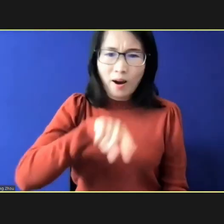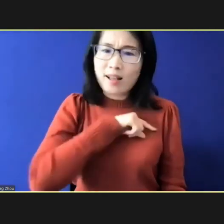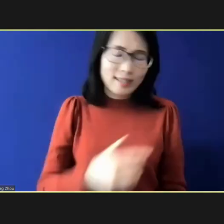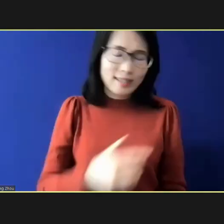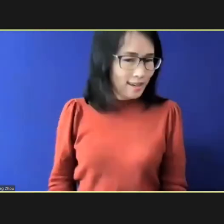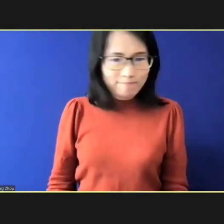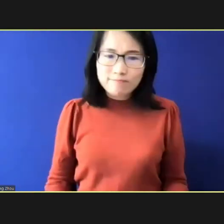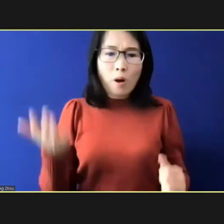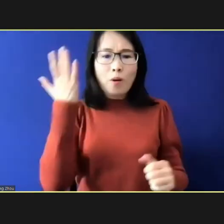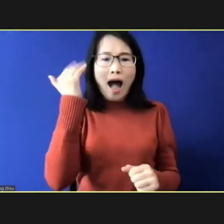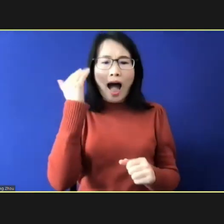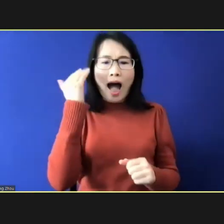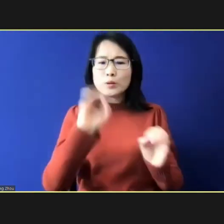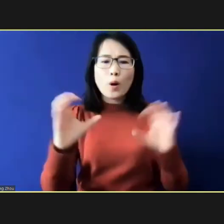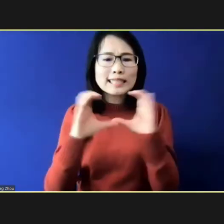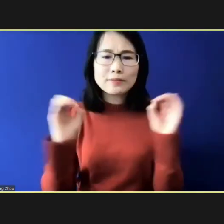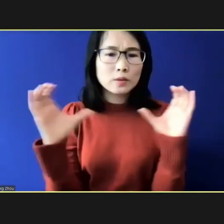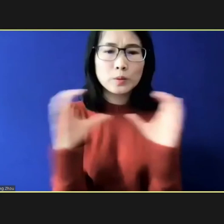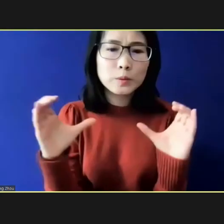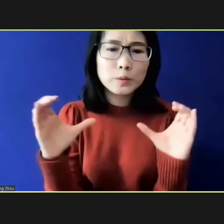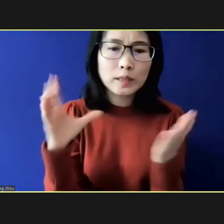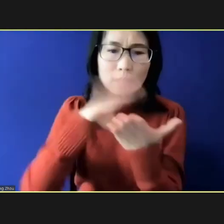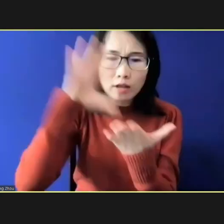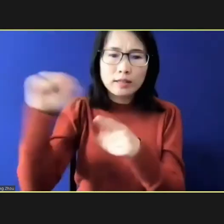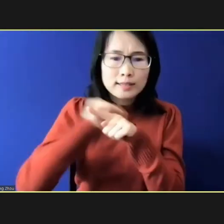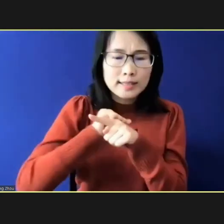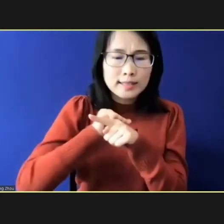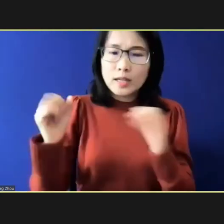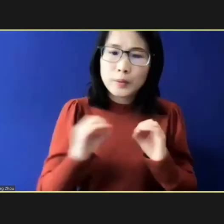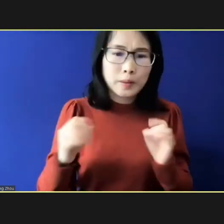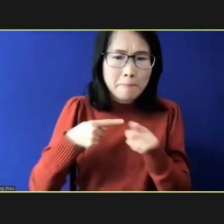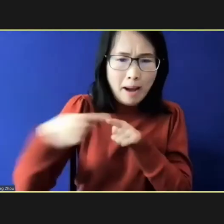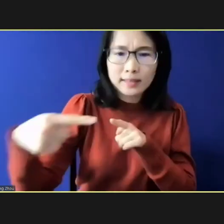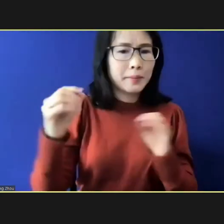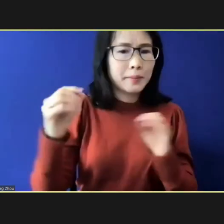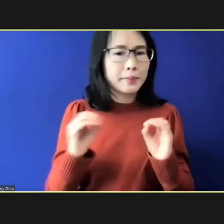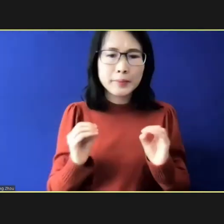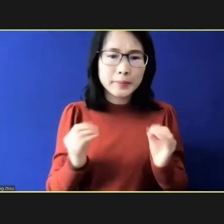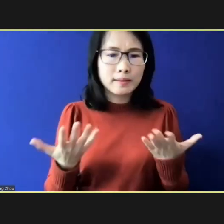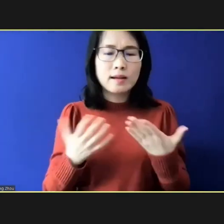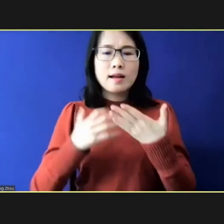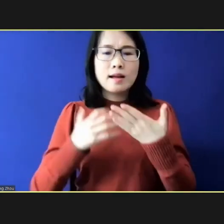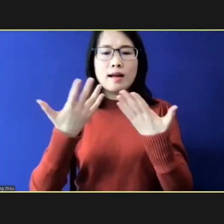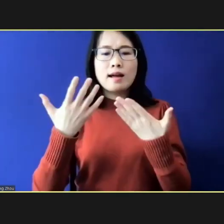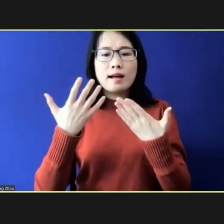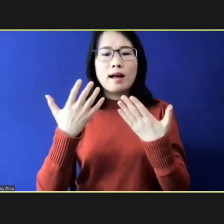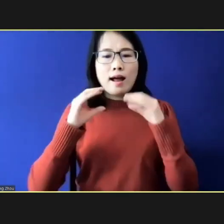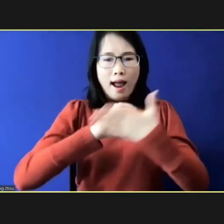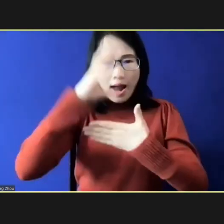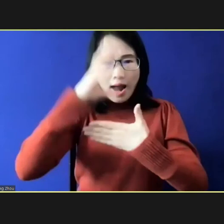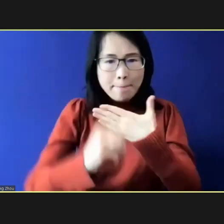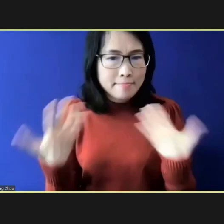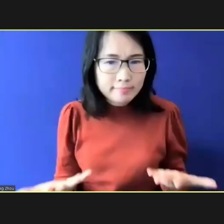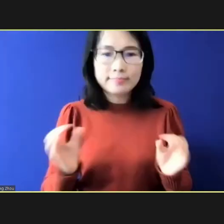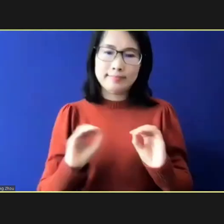We don't have enough qualified interpreters. And the reason we don't have enough qualified interpreters is because we don't have